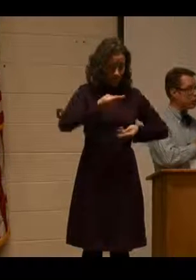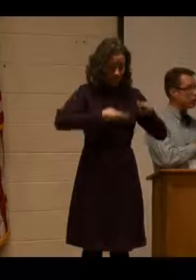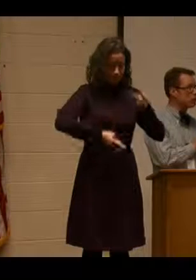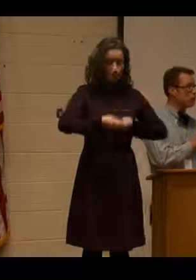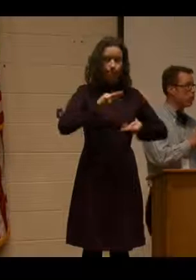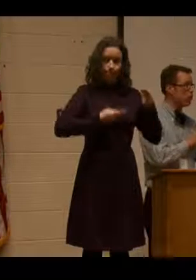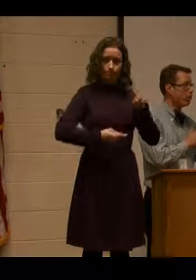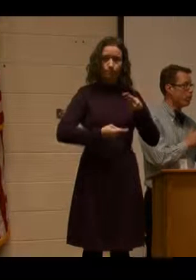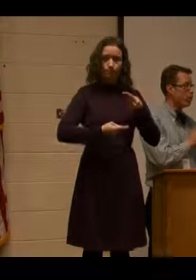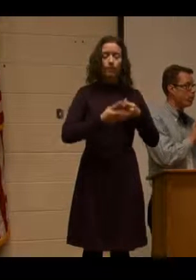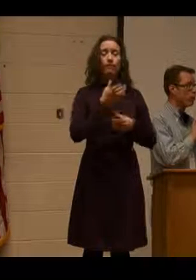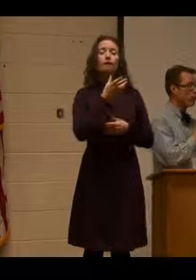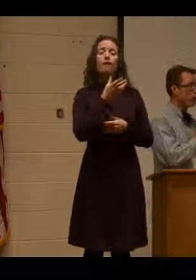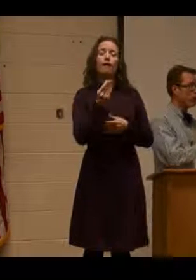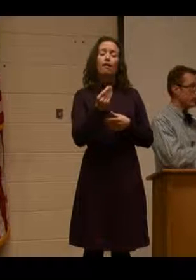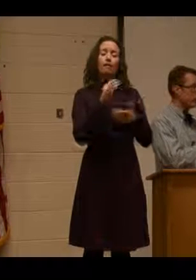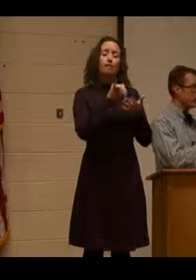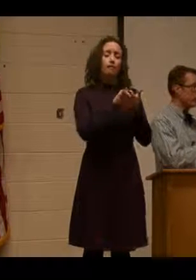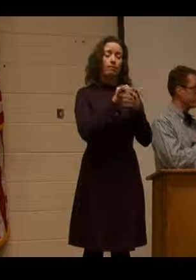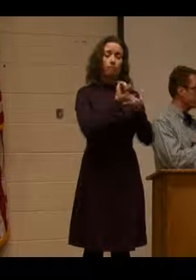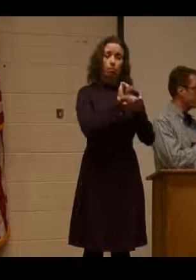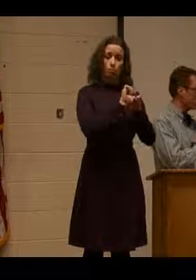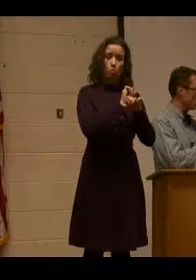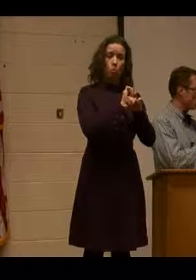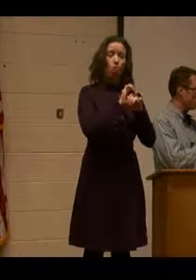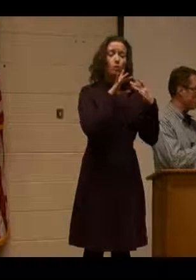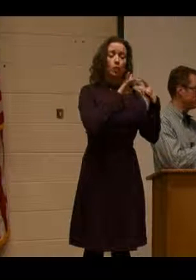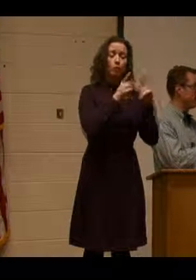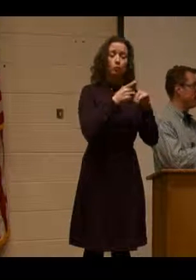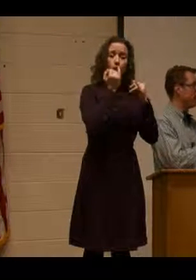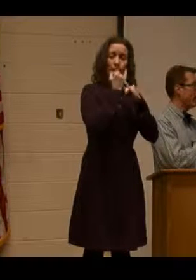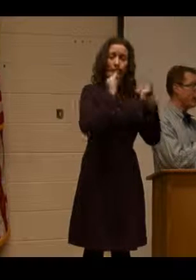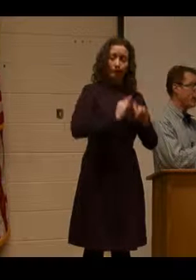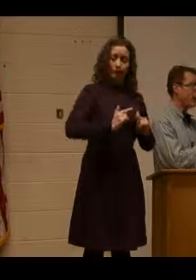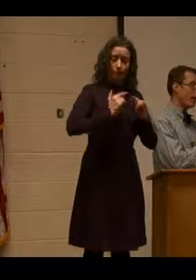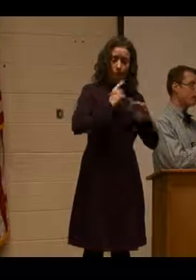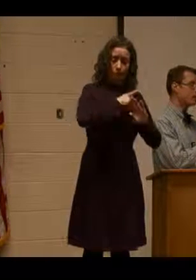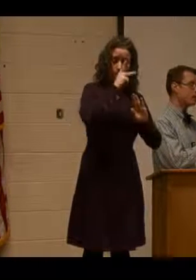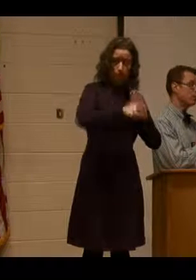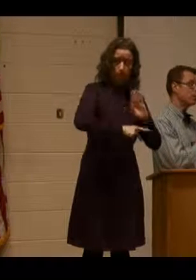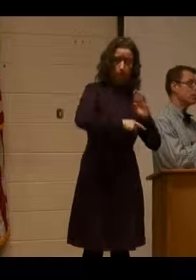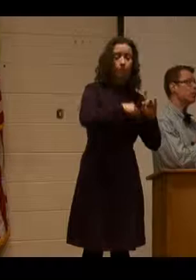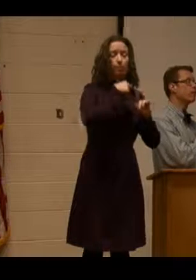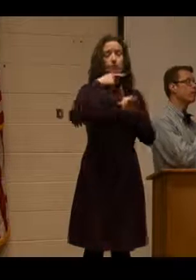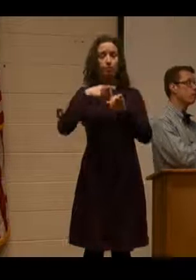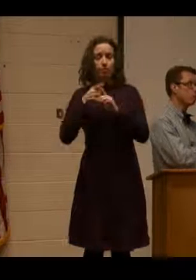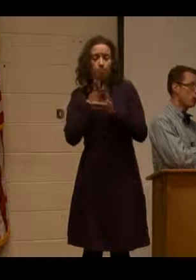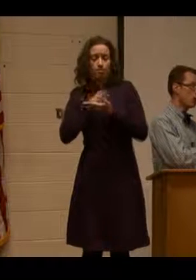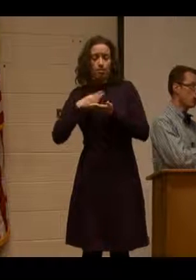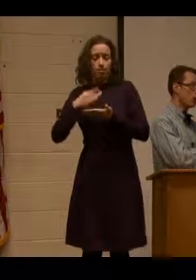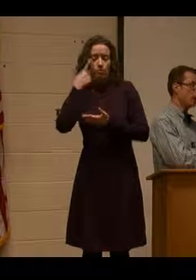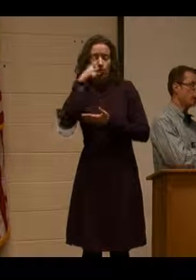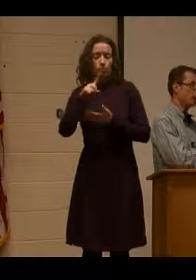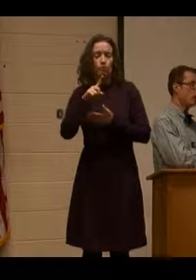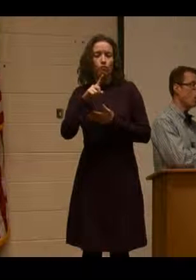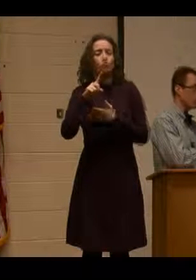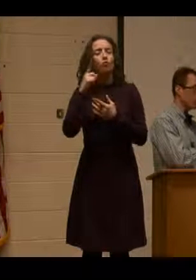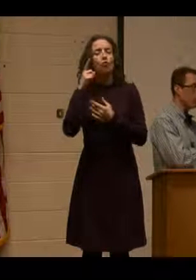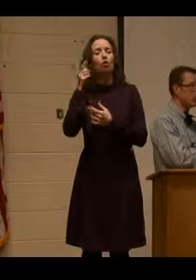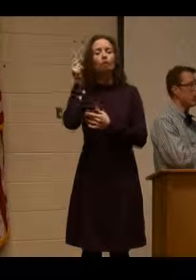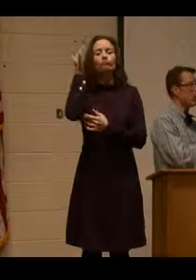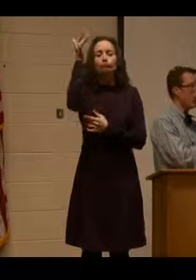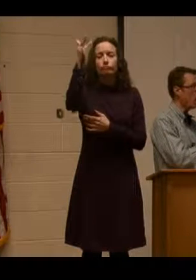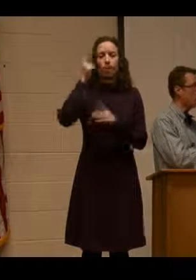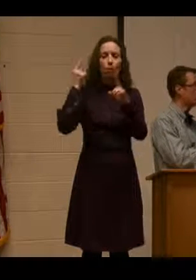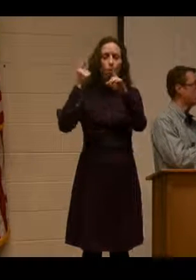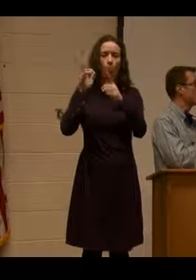our independent living program as well as budgeting for future goals such as college or